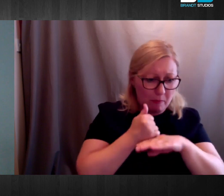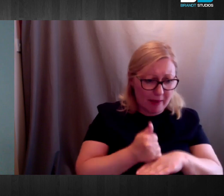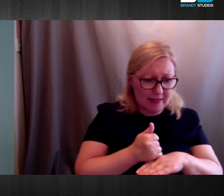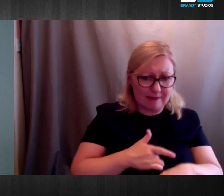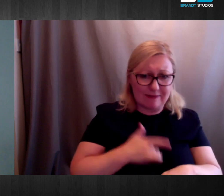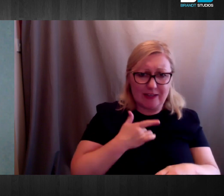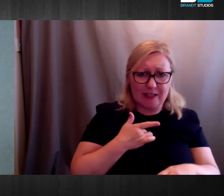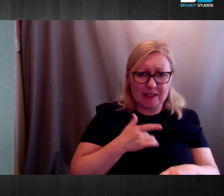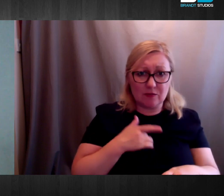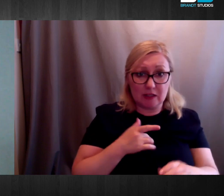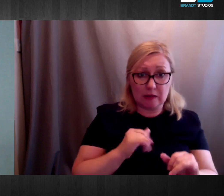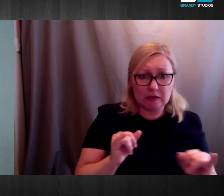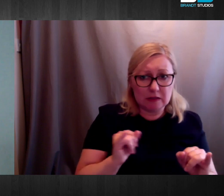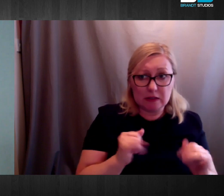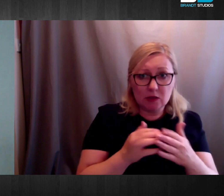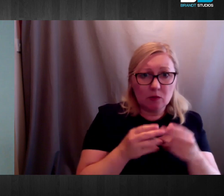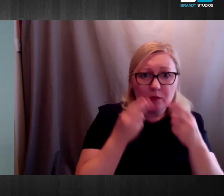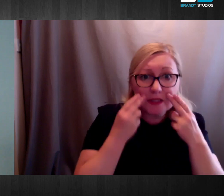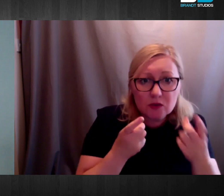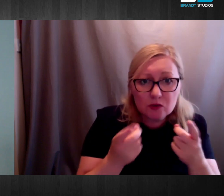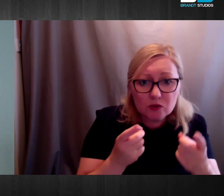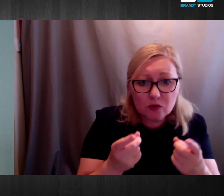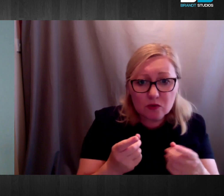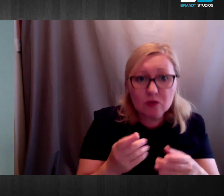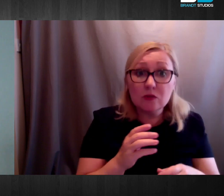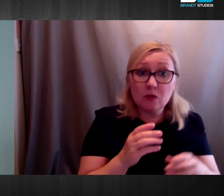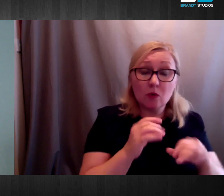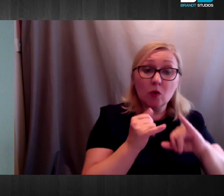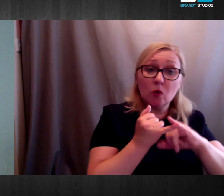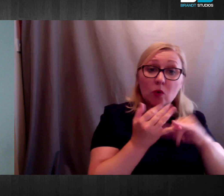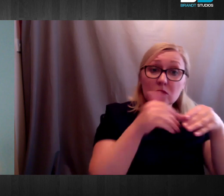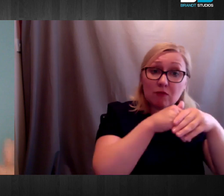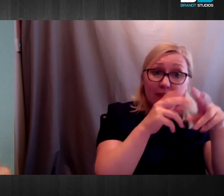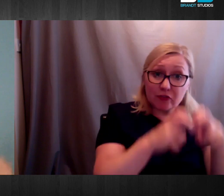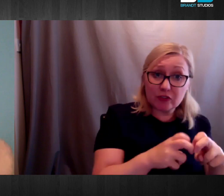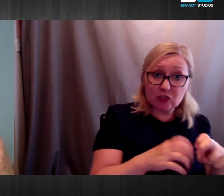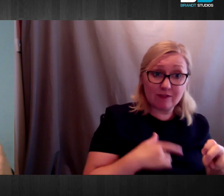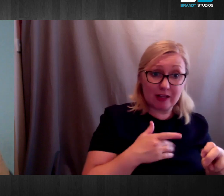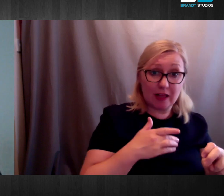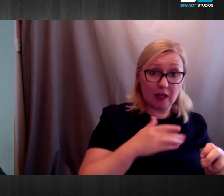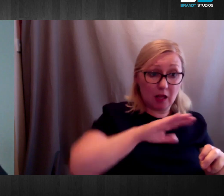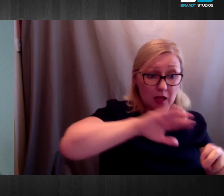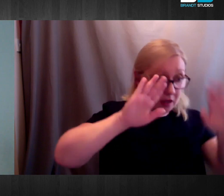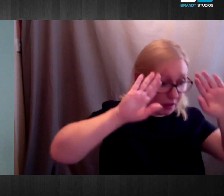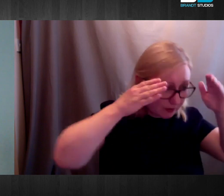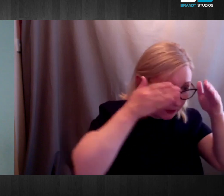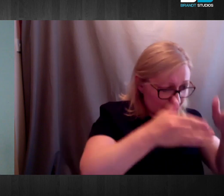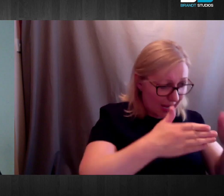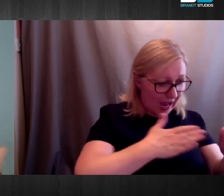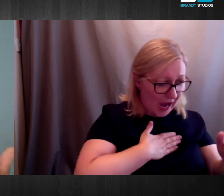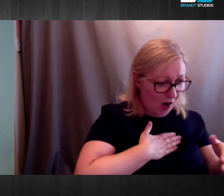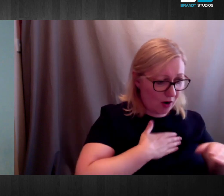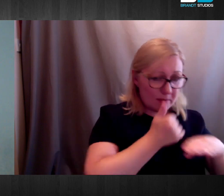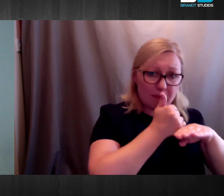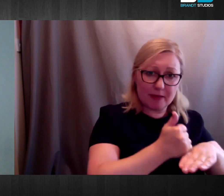their core job. Patients, we're calm. So we just waited to be invited